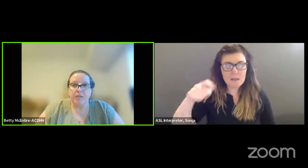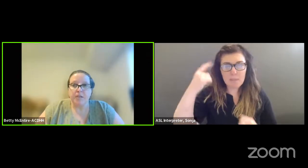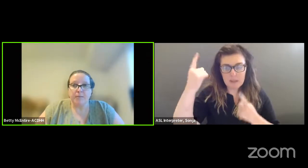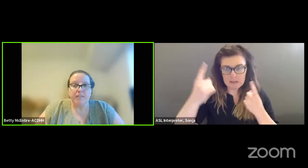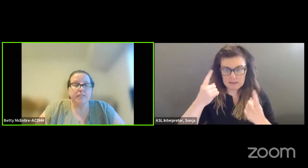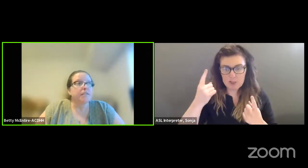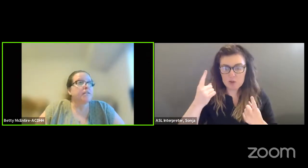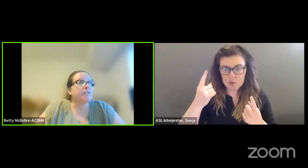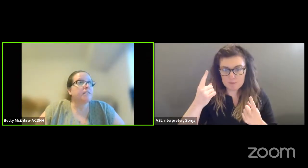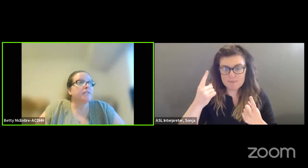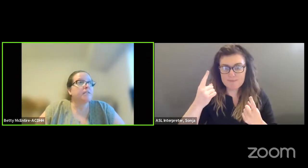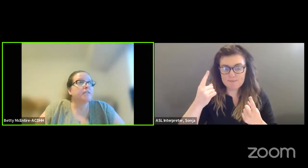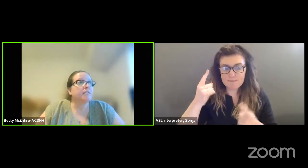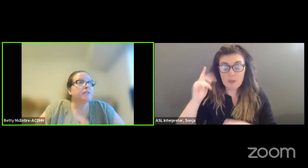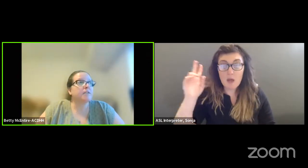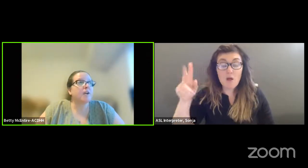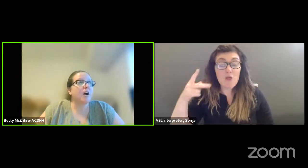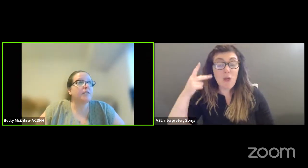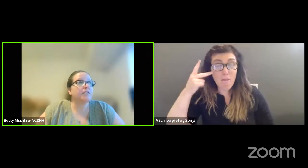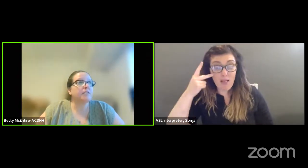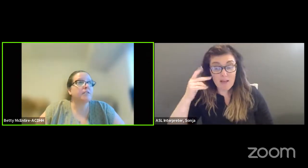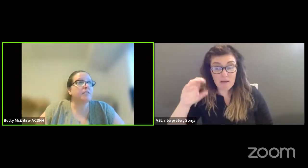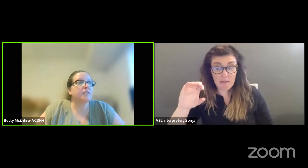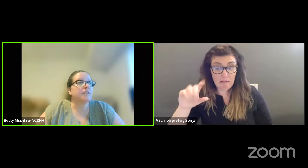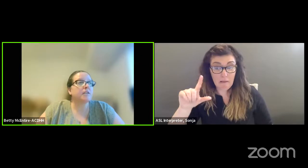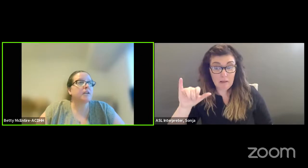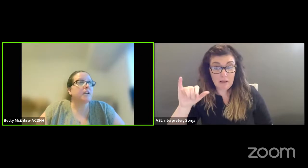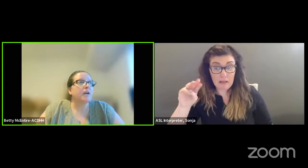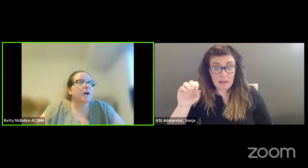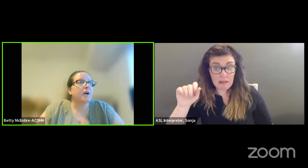political climate is not